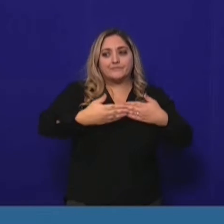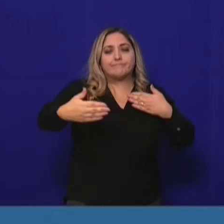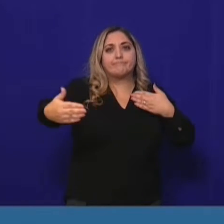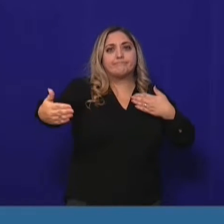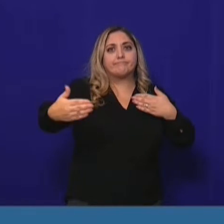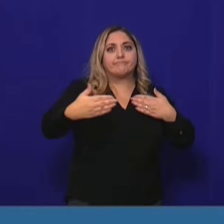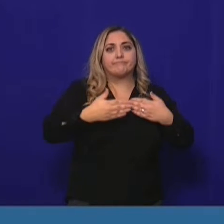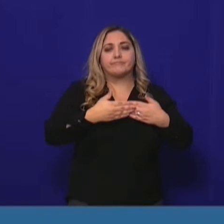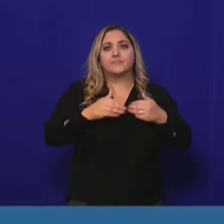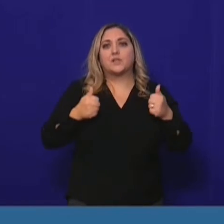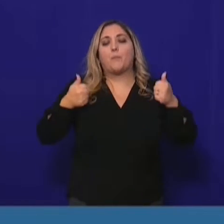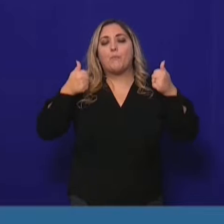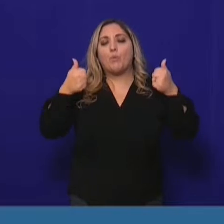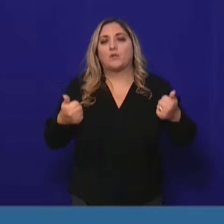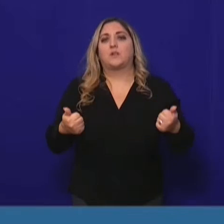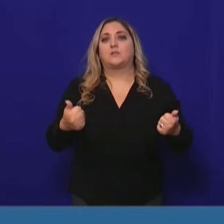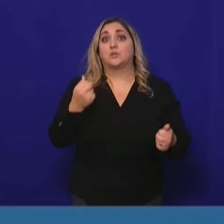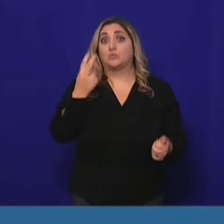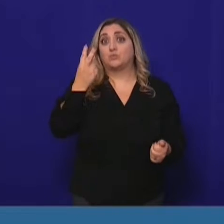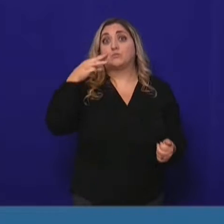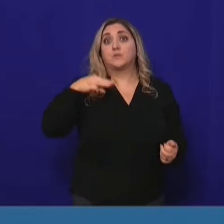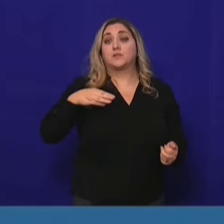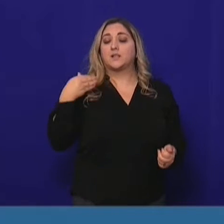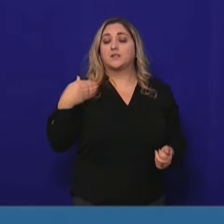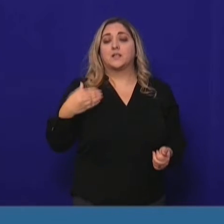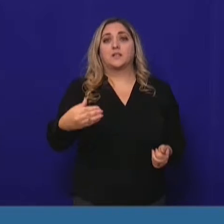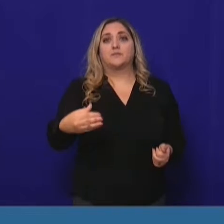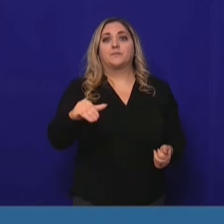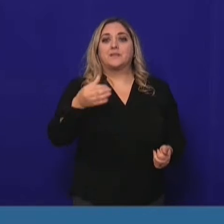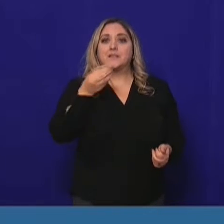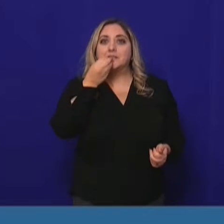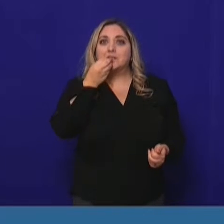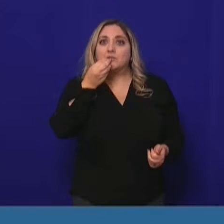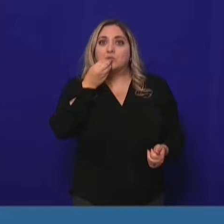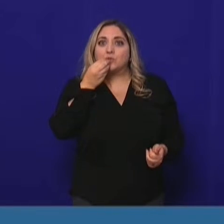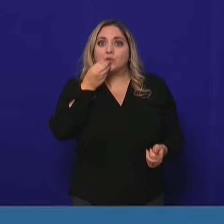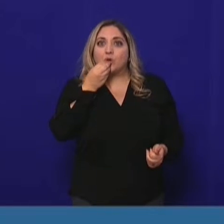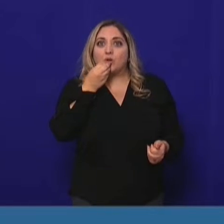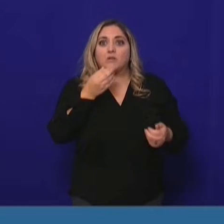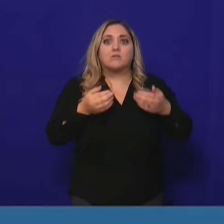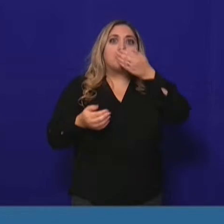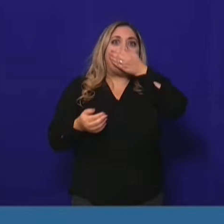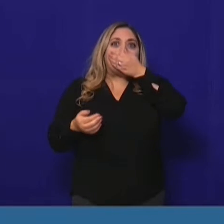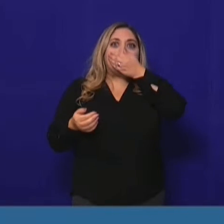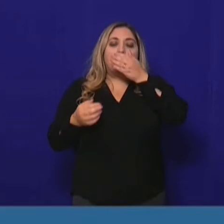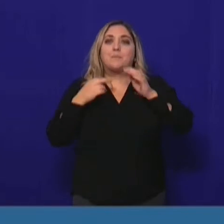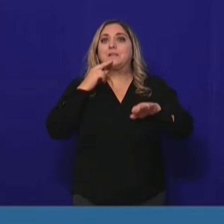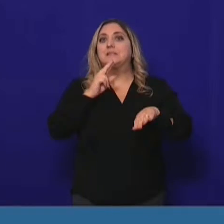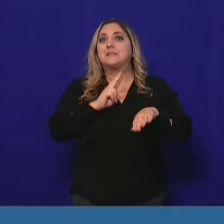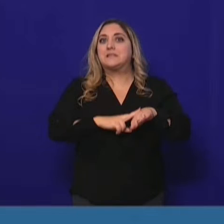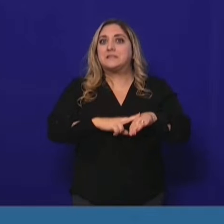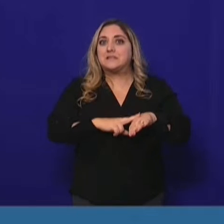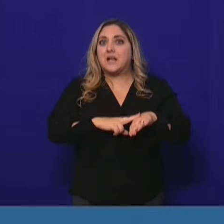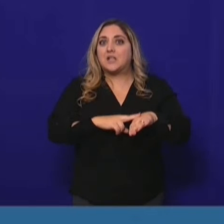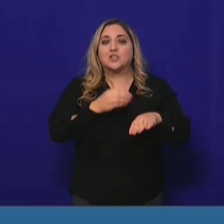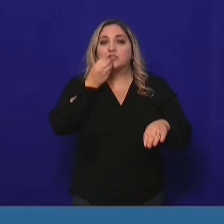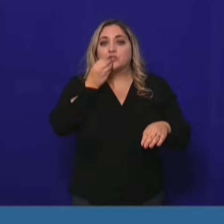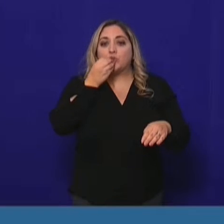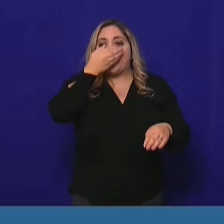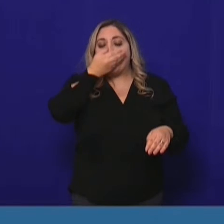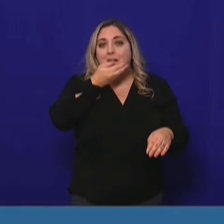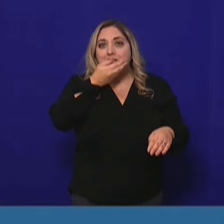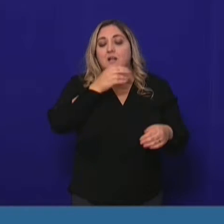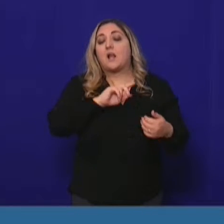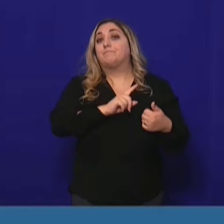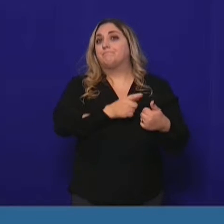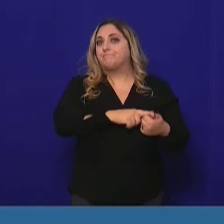dal-distance ta' 2 meters huwa diffiċli, jekk inti qiegħed tiekol ma tistax tilbes il-maskra, allura mezzi ieħor ta' protezzjoni ma jkunx